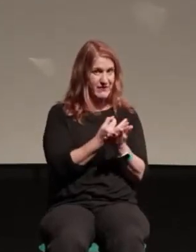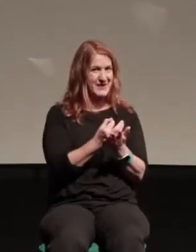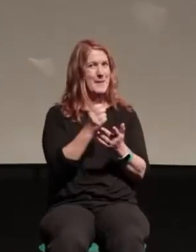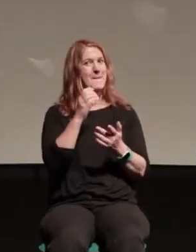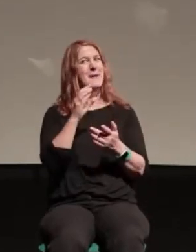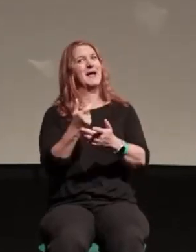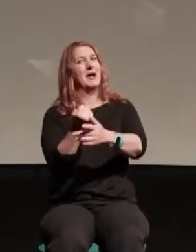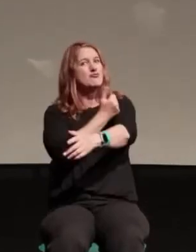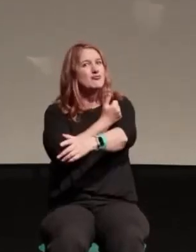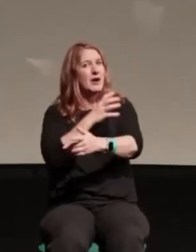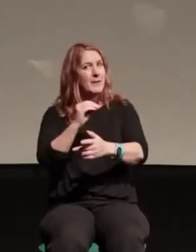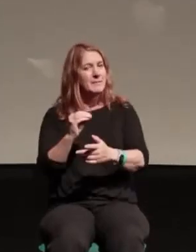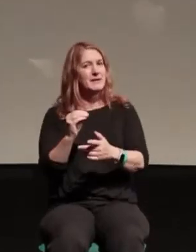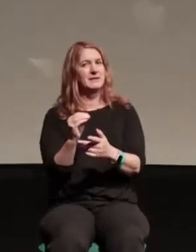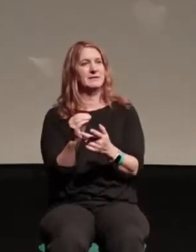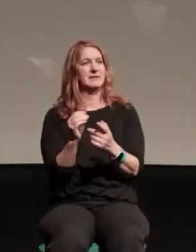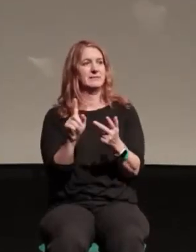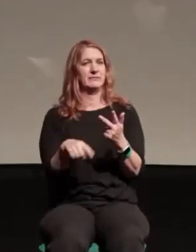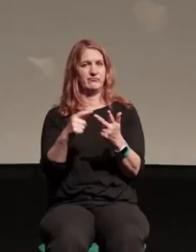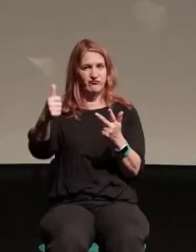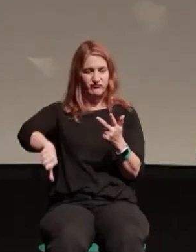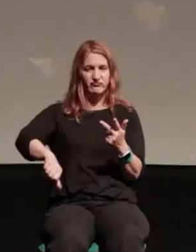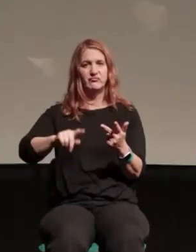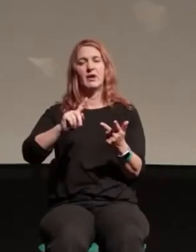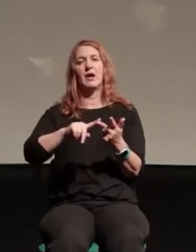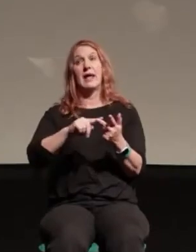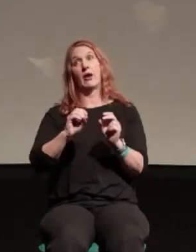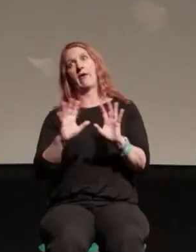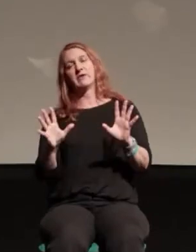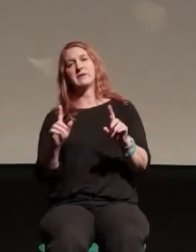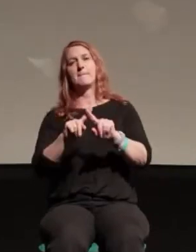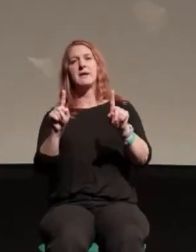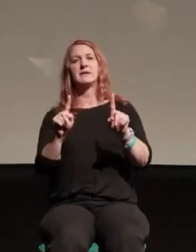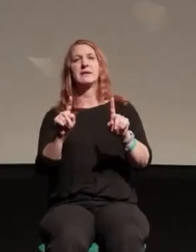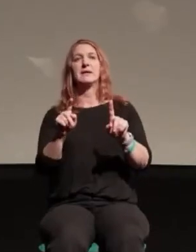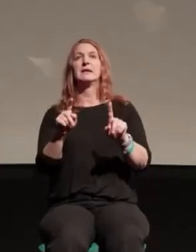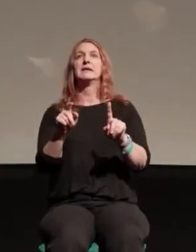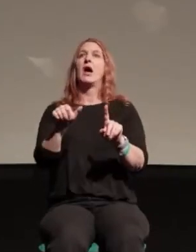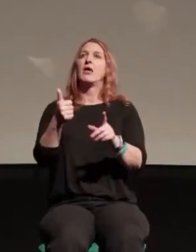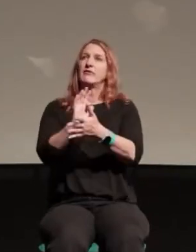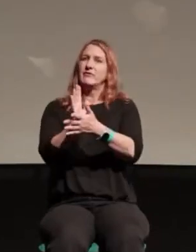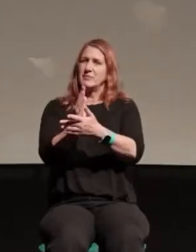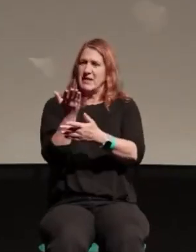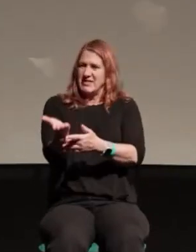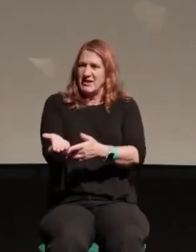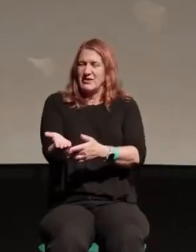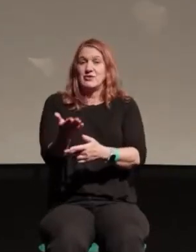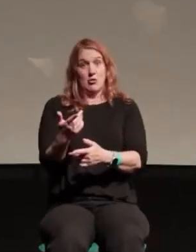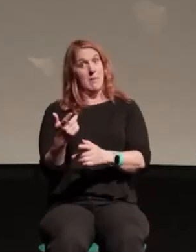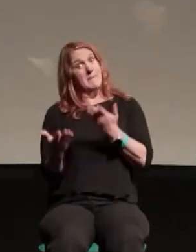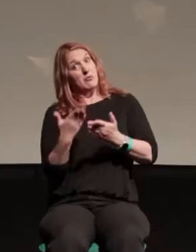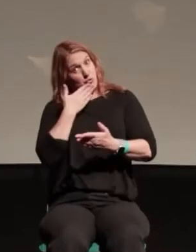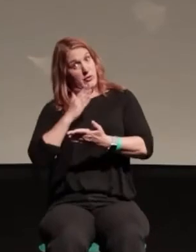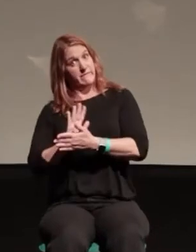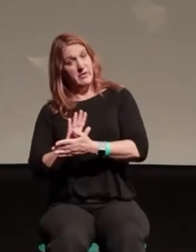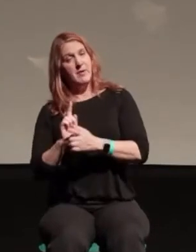pharmaceutical company. And those might seem obvious, but they're out there. And some of them were really good films.